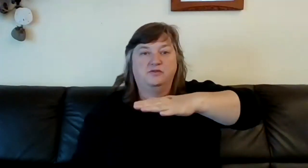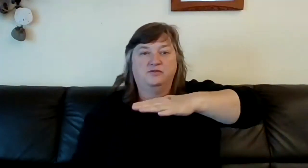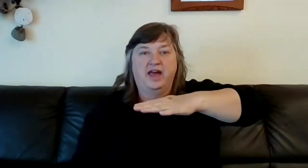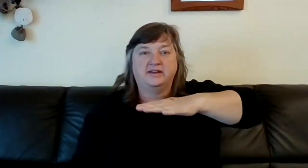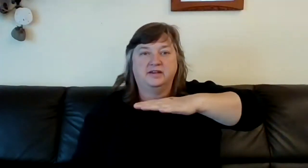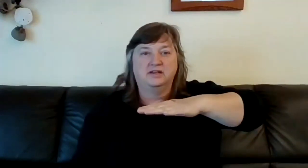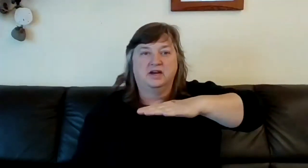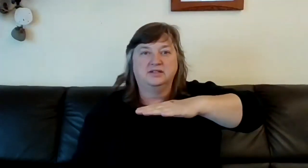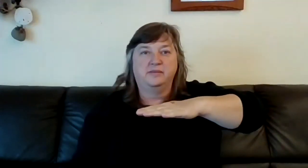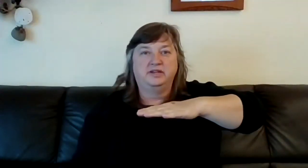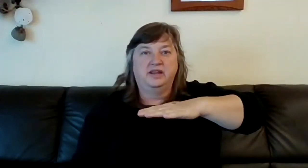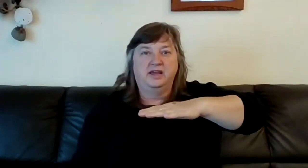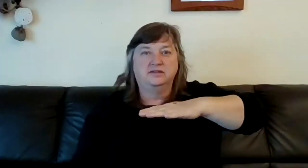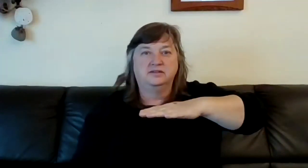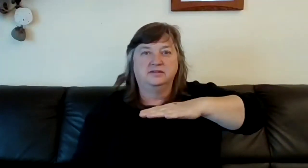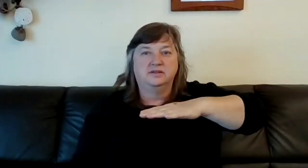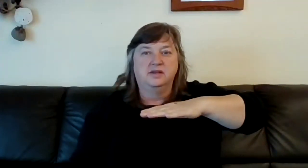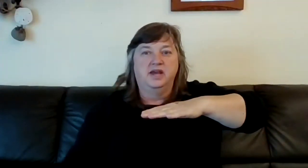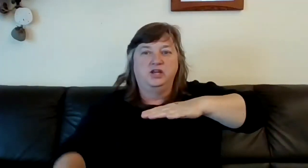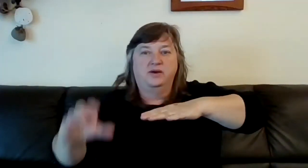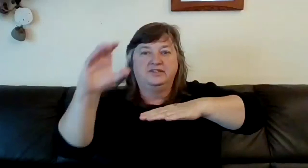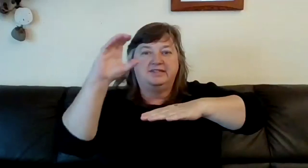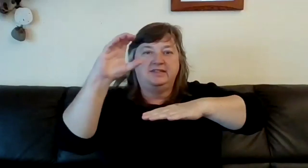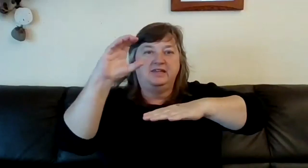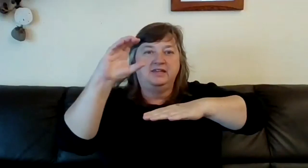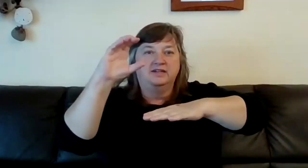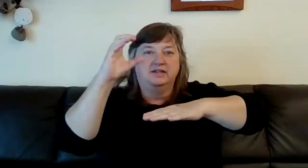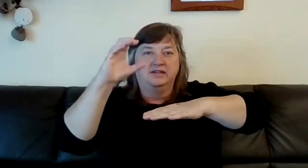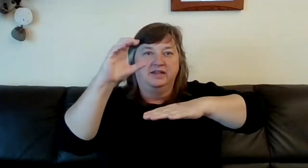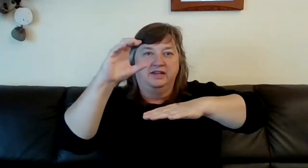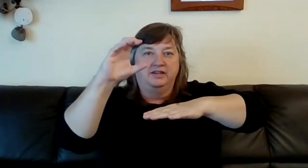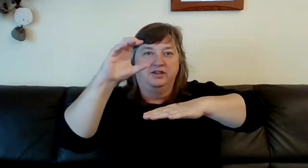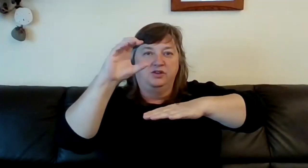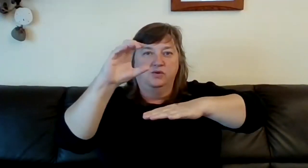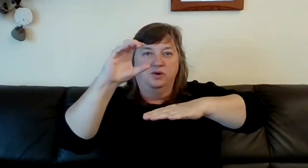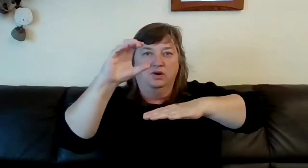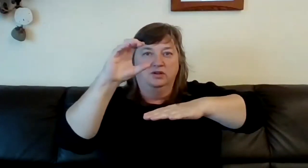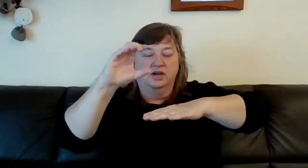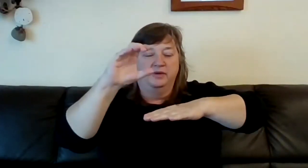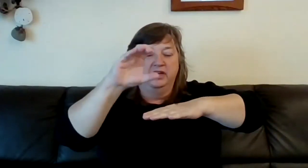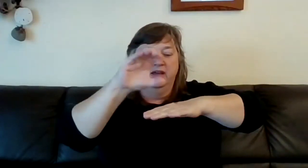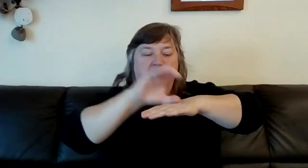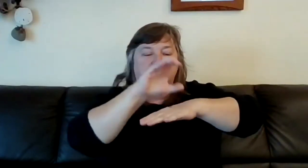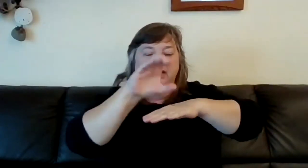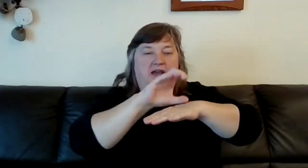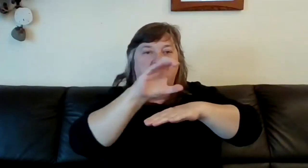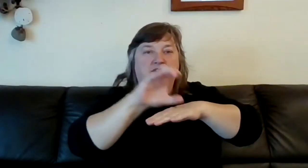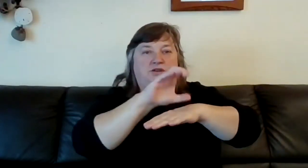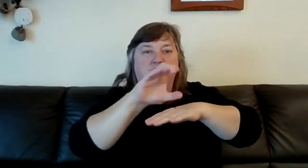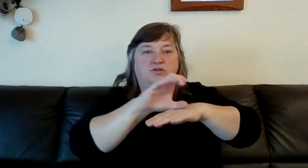your flat non-dominant hand, and you have a C in your dominant hand, and you do